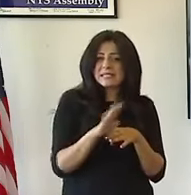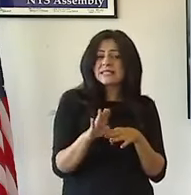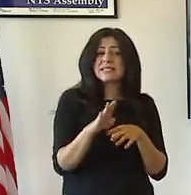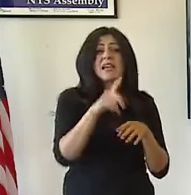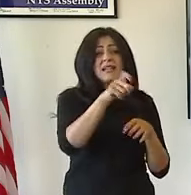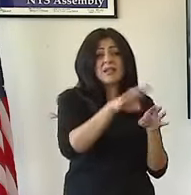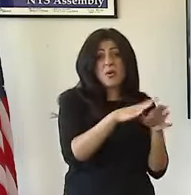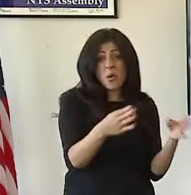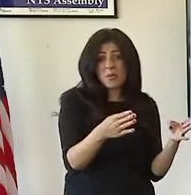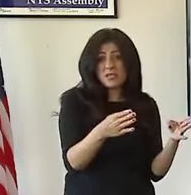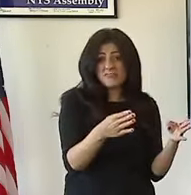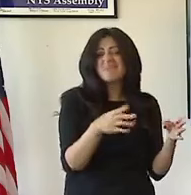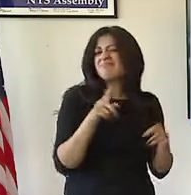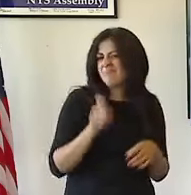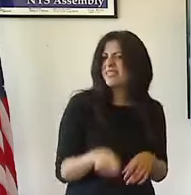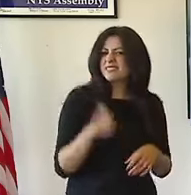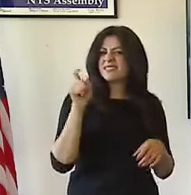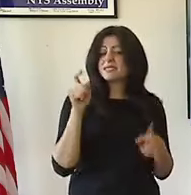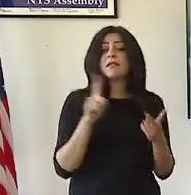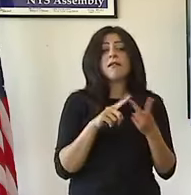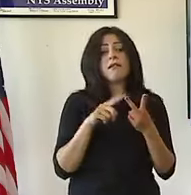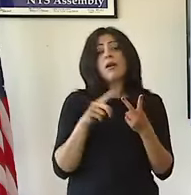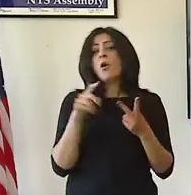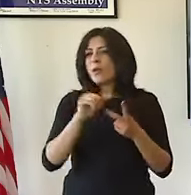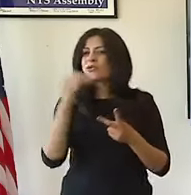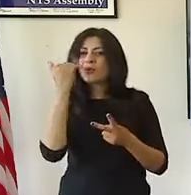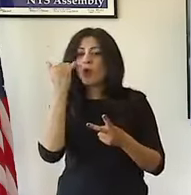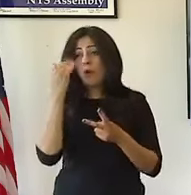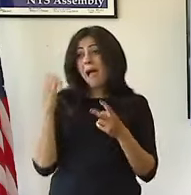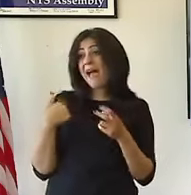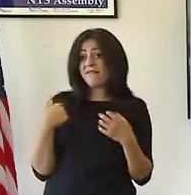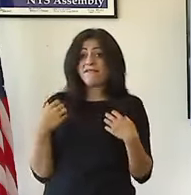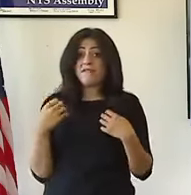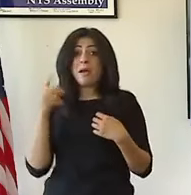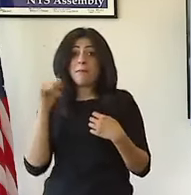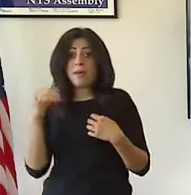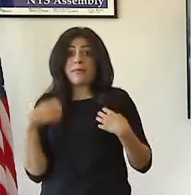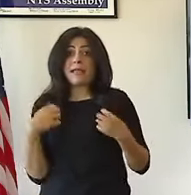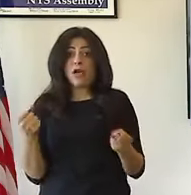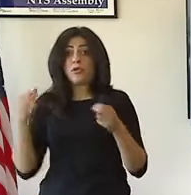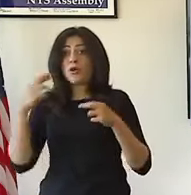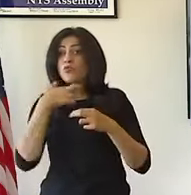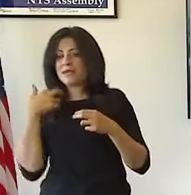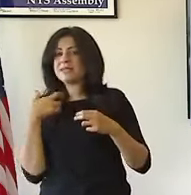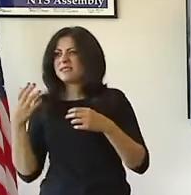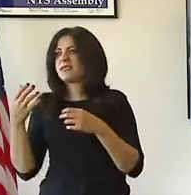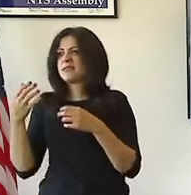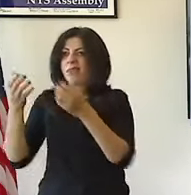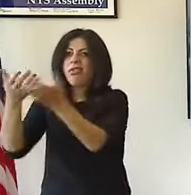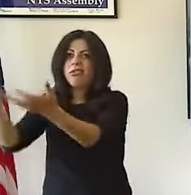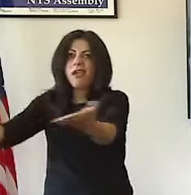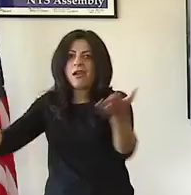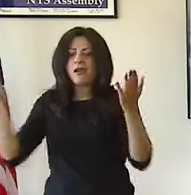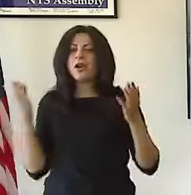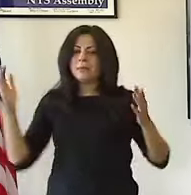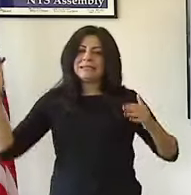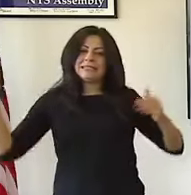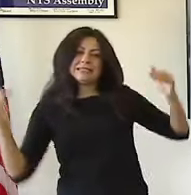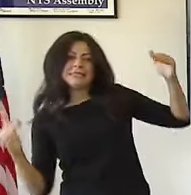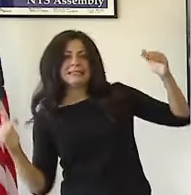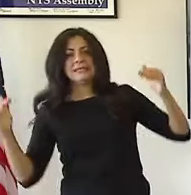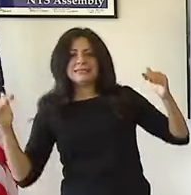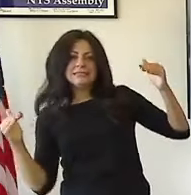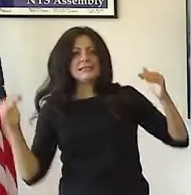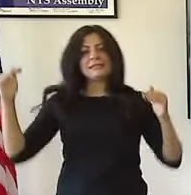need to open. We recognize that there's a public health risk, and we need to balance out both the concern for public health and the